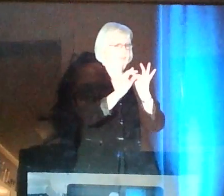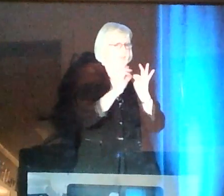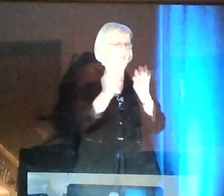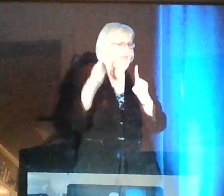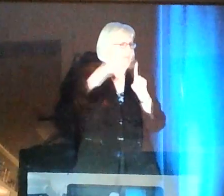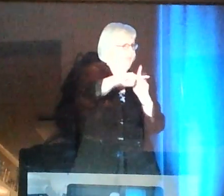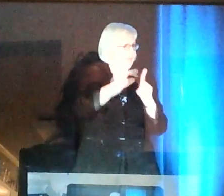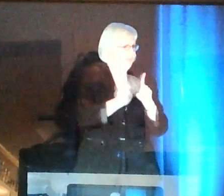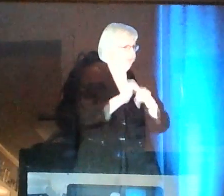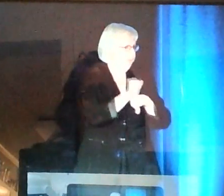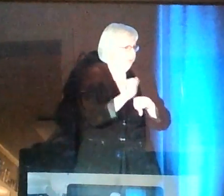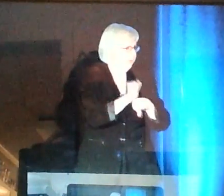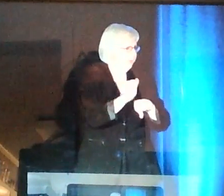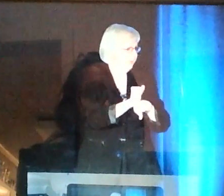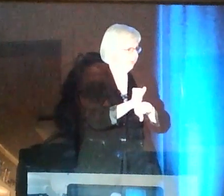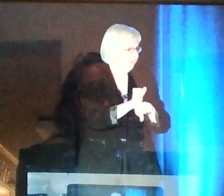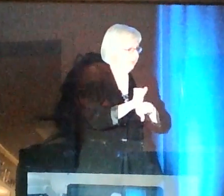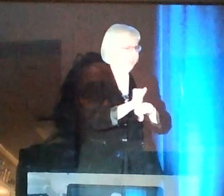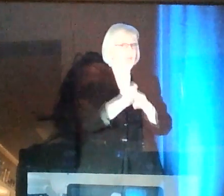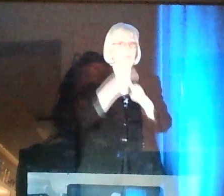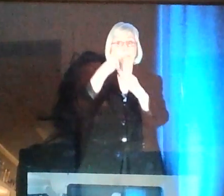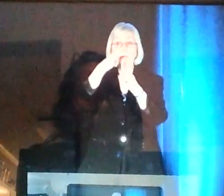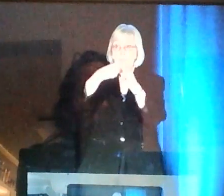about how it applies to interpreting our work.